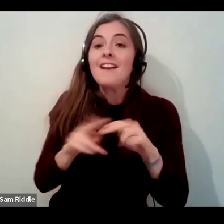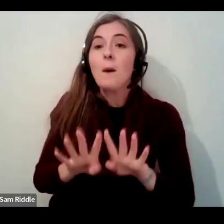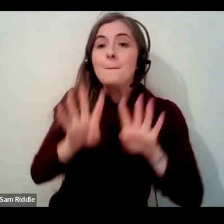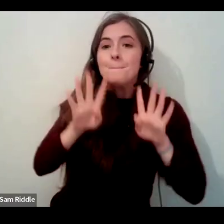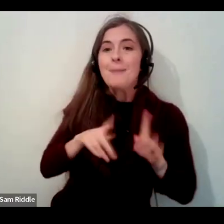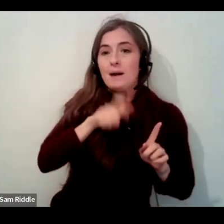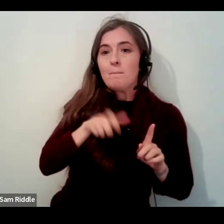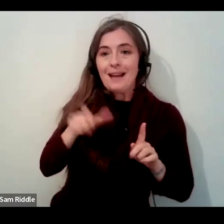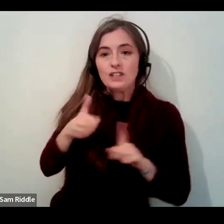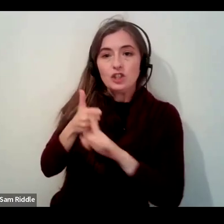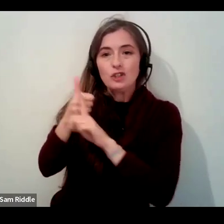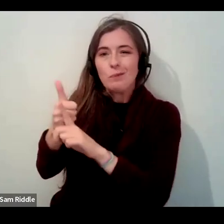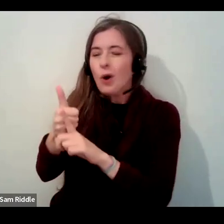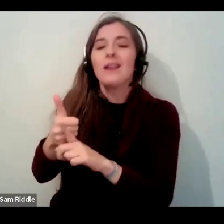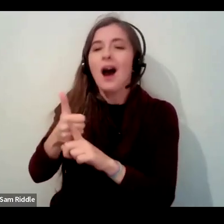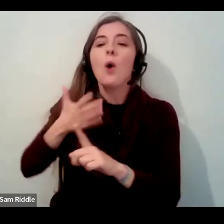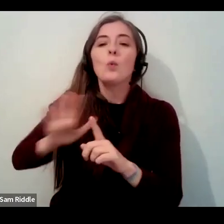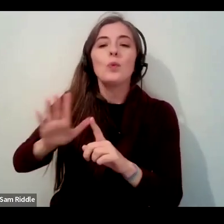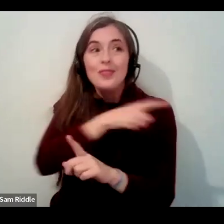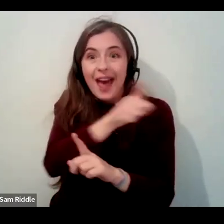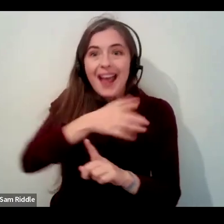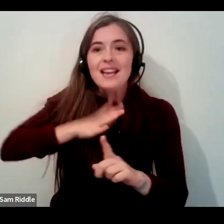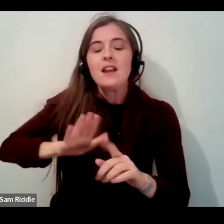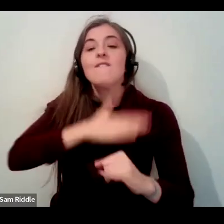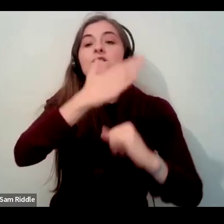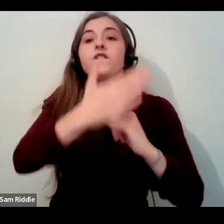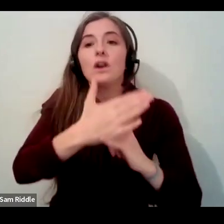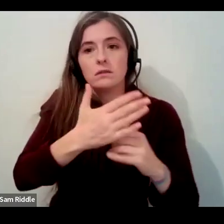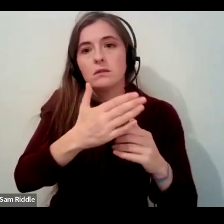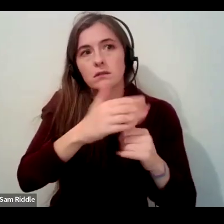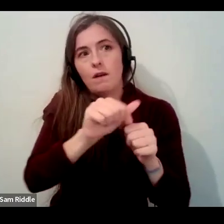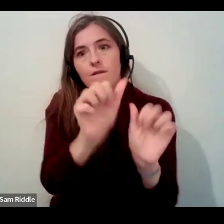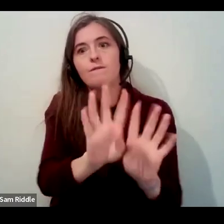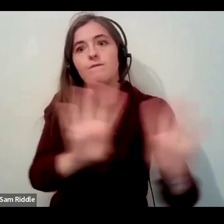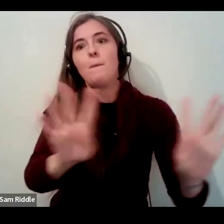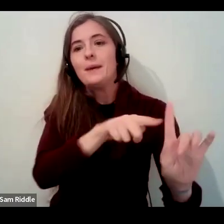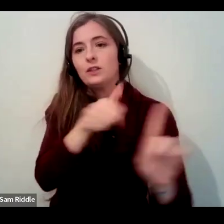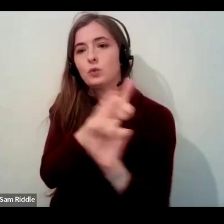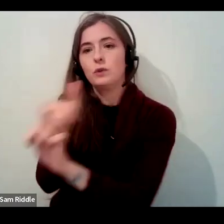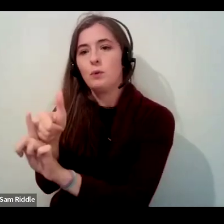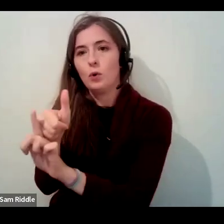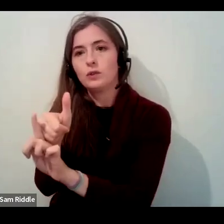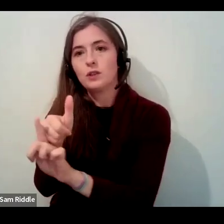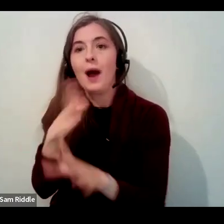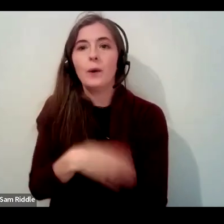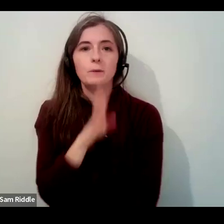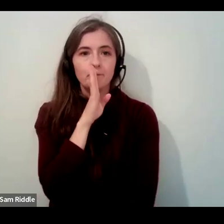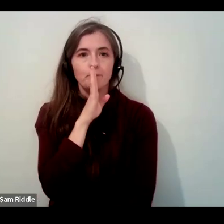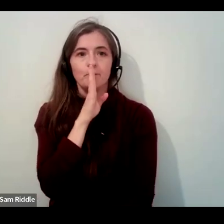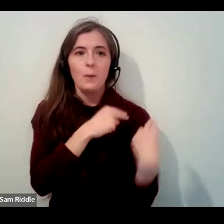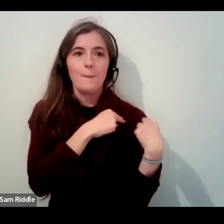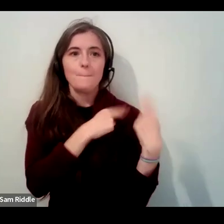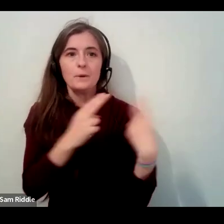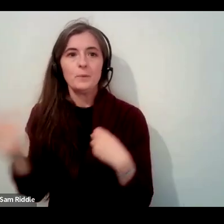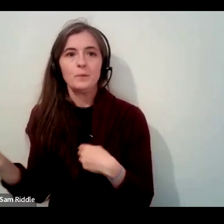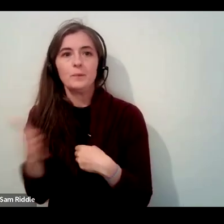government itself has to be a critical lobbying target. Thank you. That's everything from me. I will shut up now and